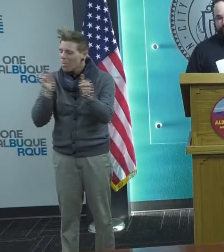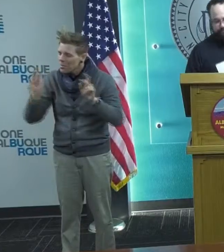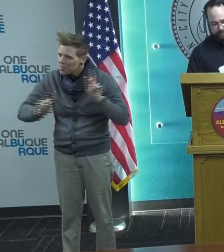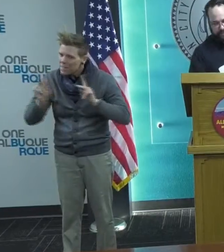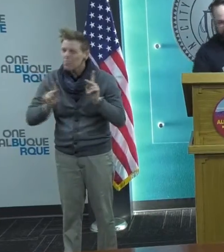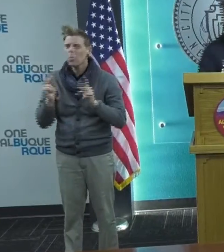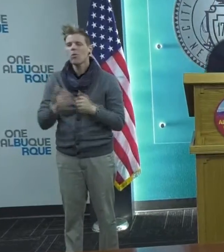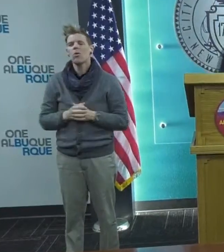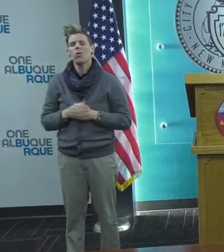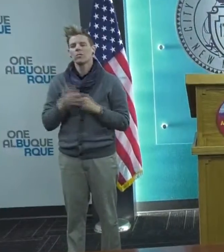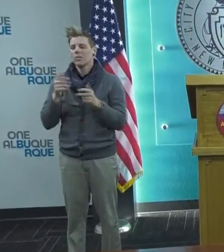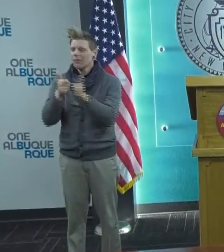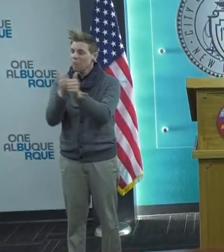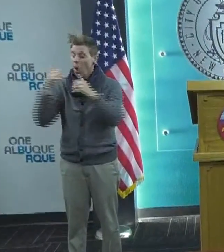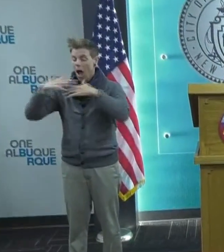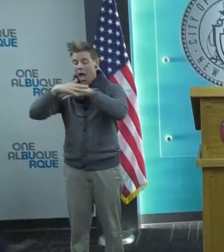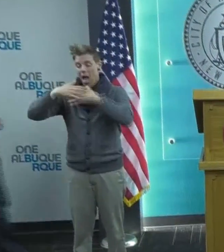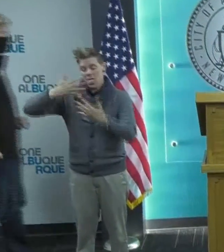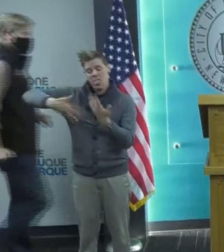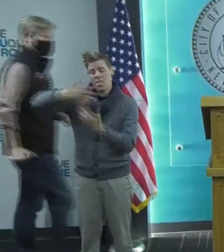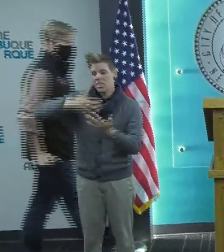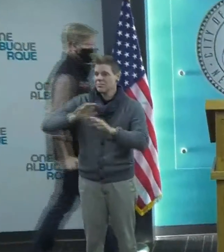you get.